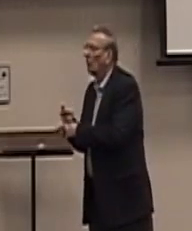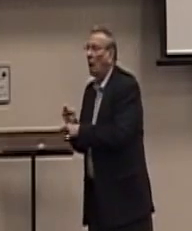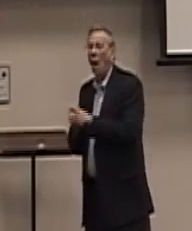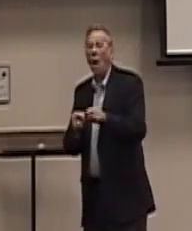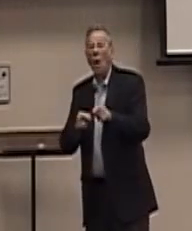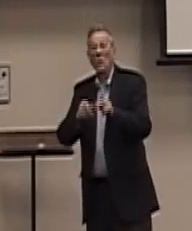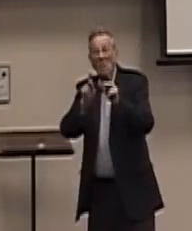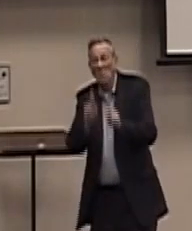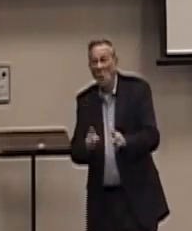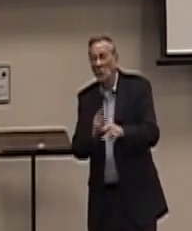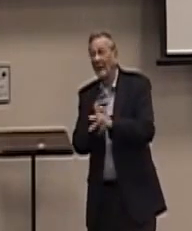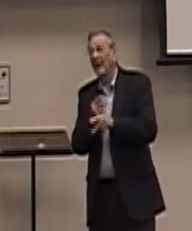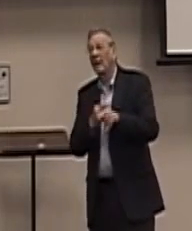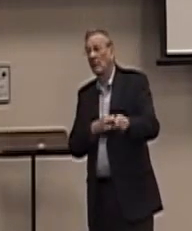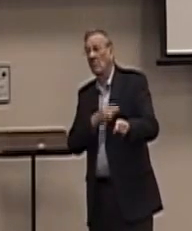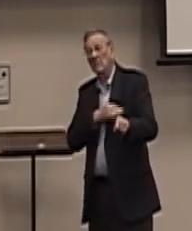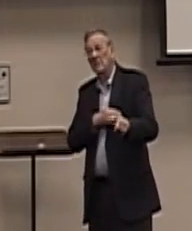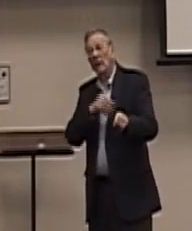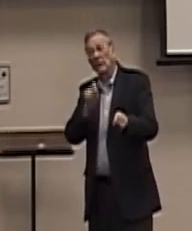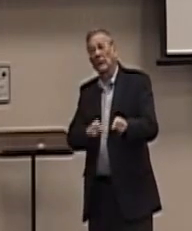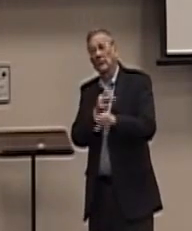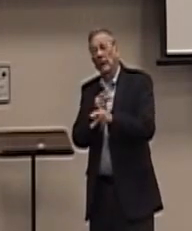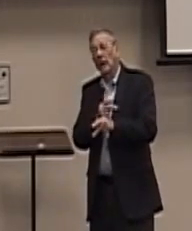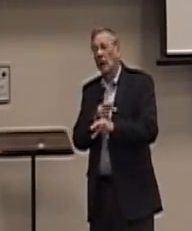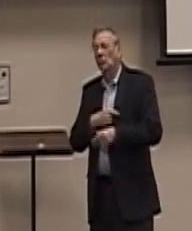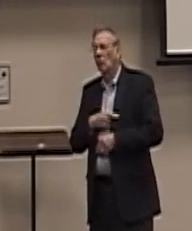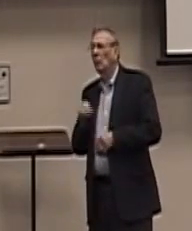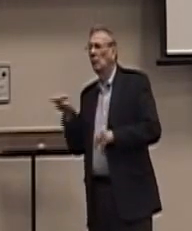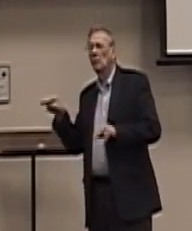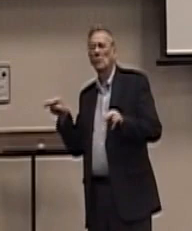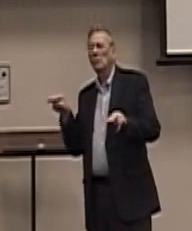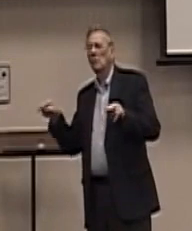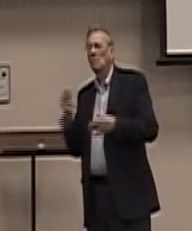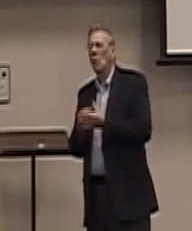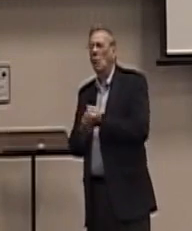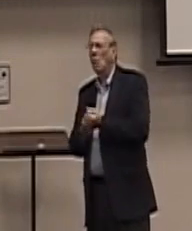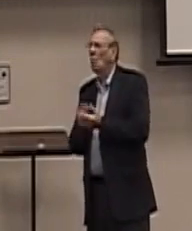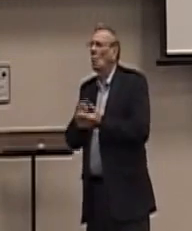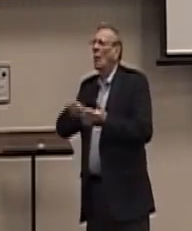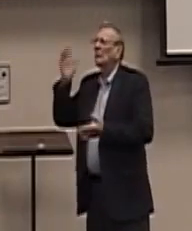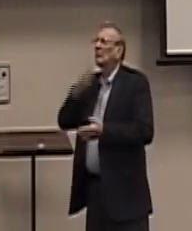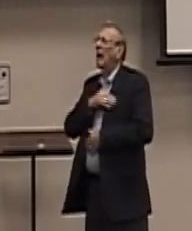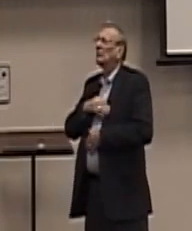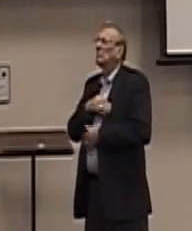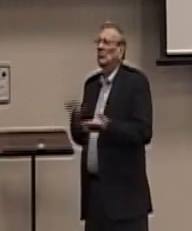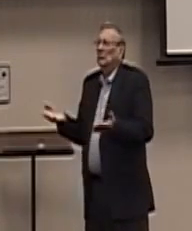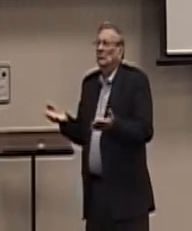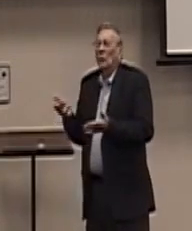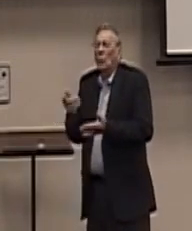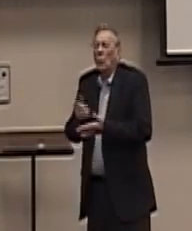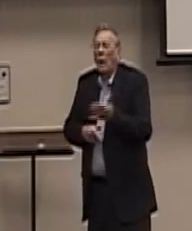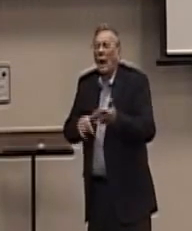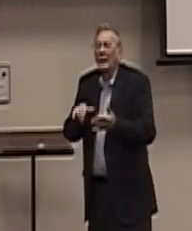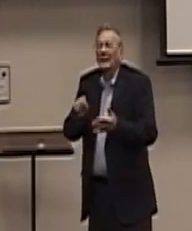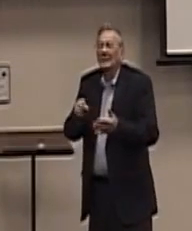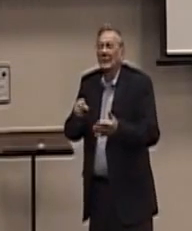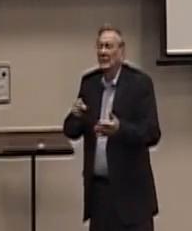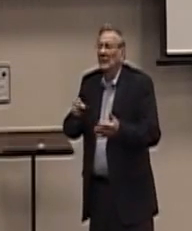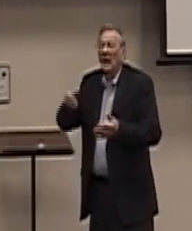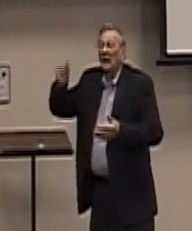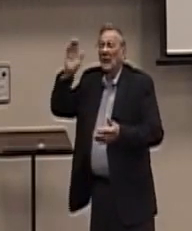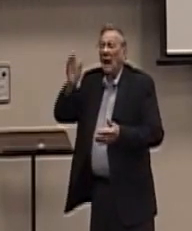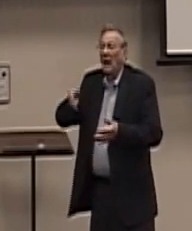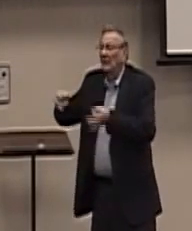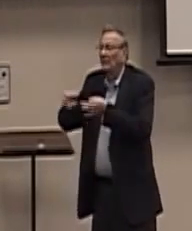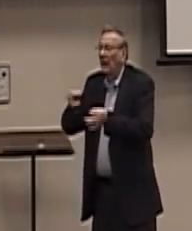In the area of mission care, what we're doing is we're looking to see, okay, what is God's mission? What is it as He defines it? Because